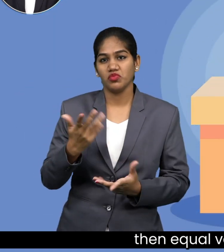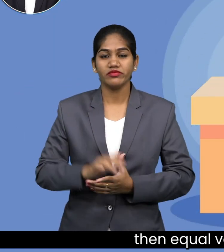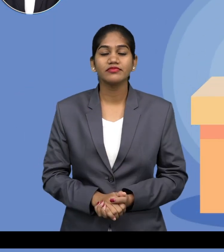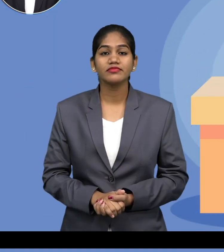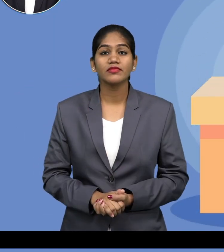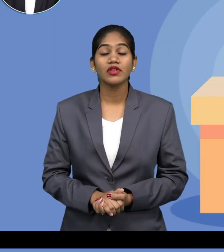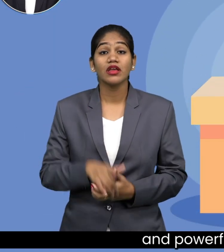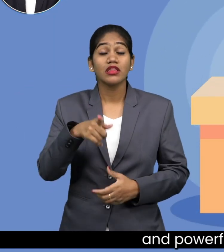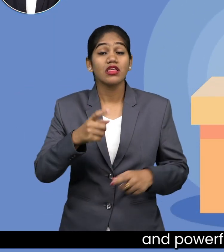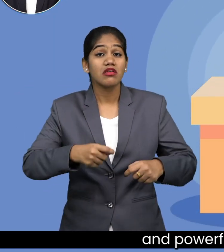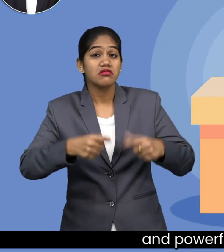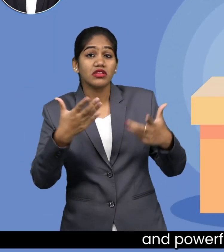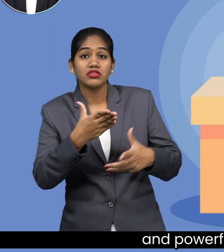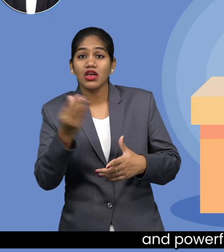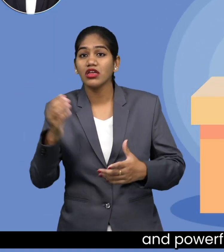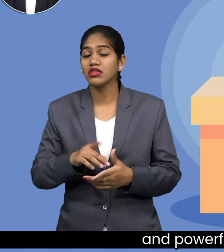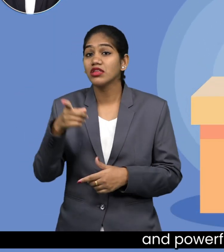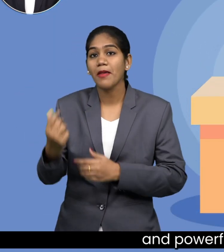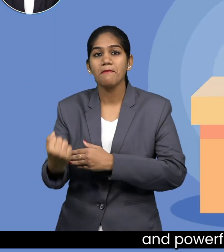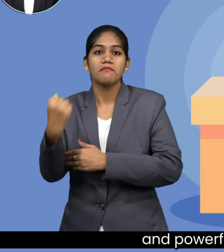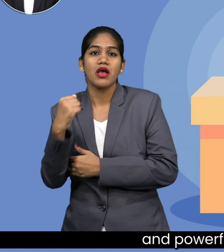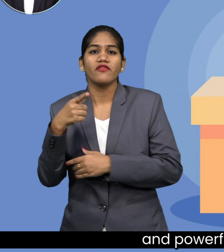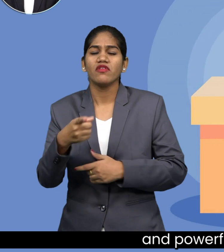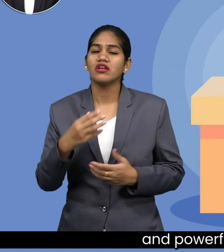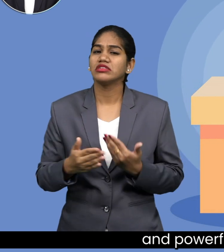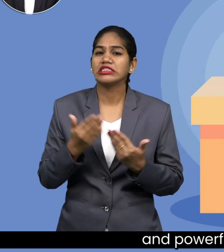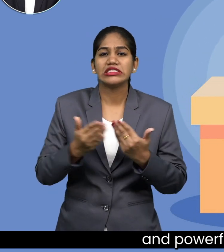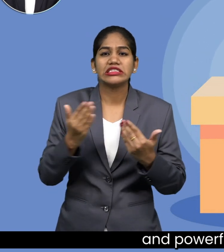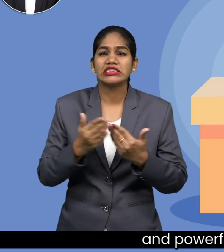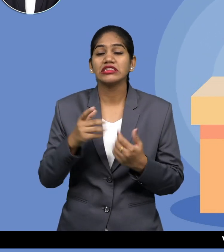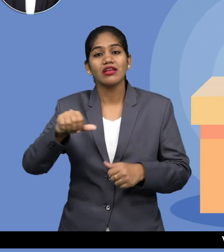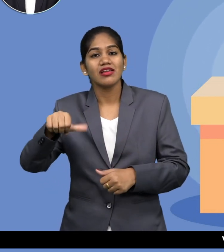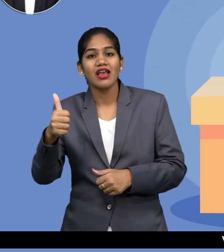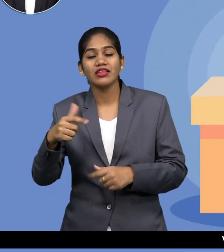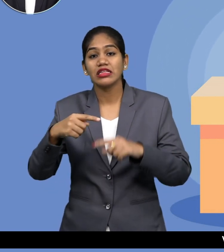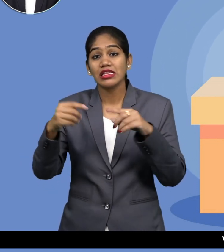The rich and powerful can easily make others vote their way.